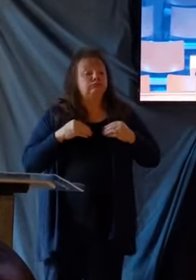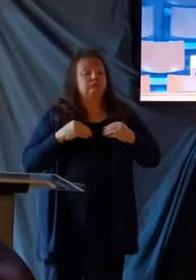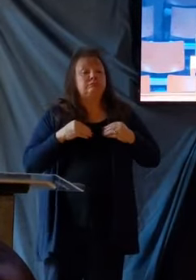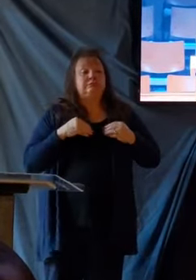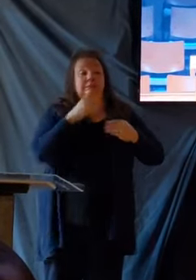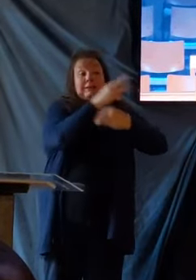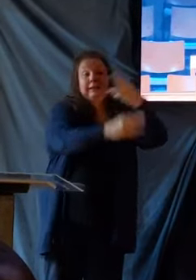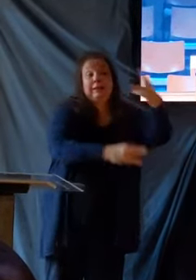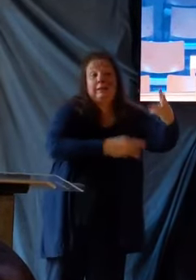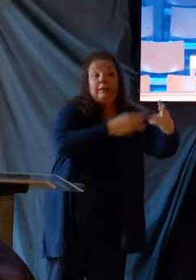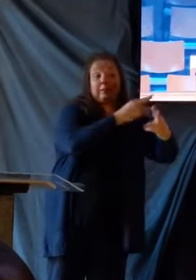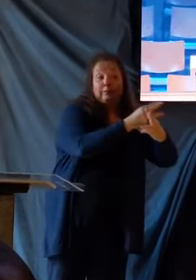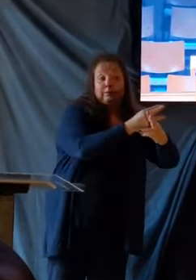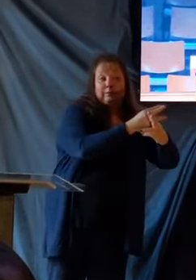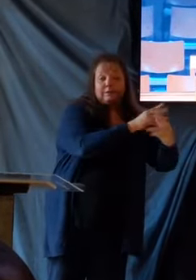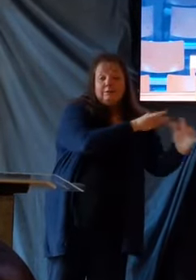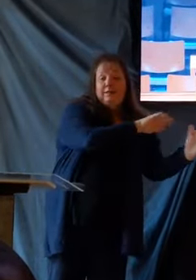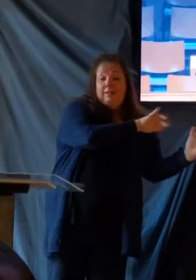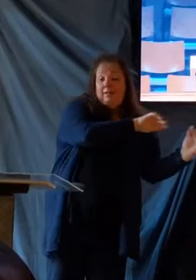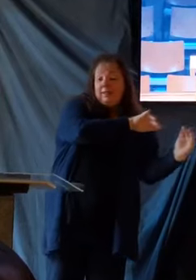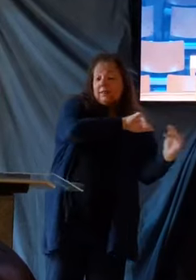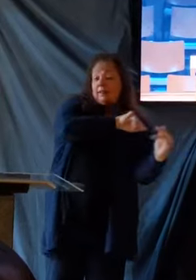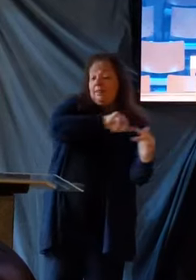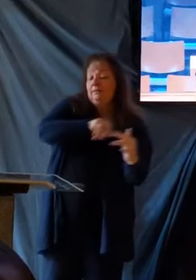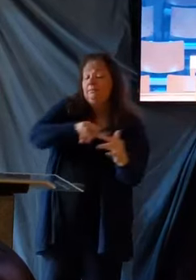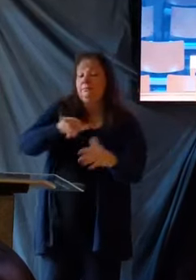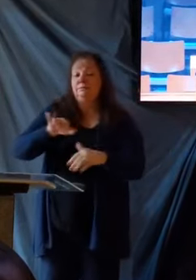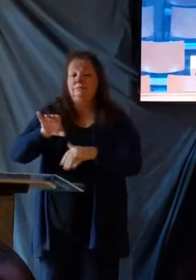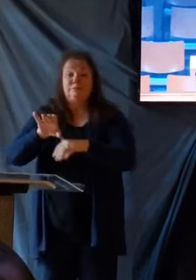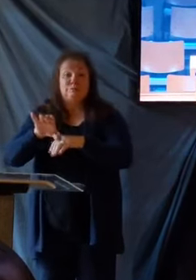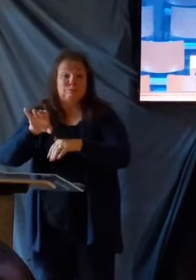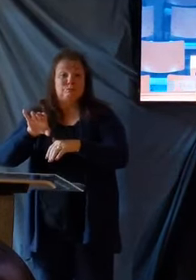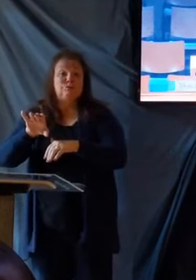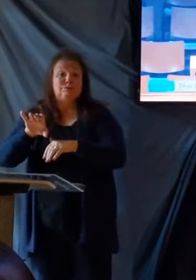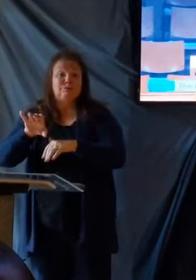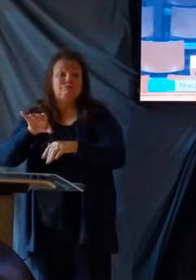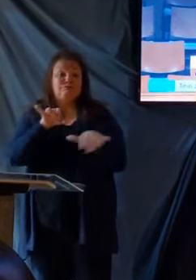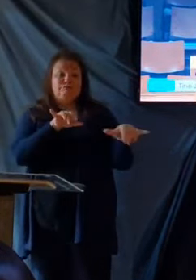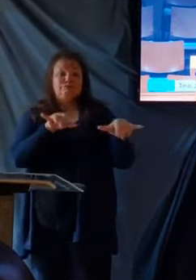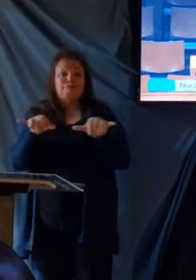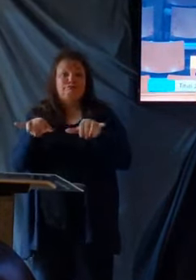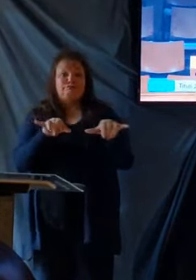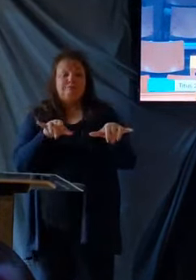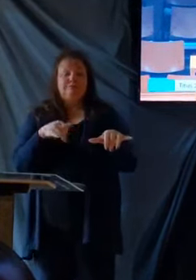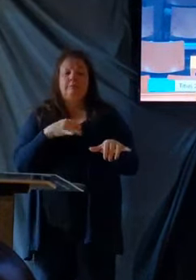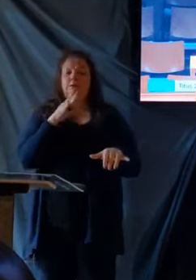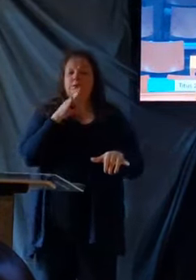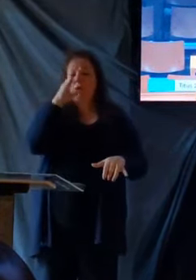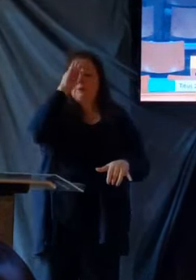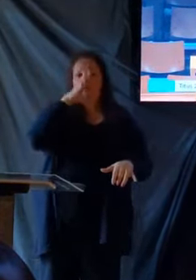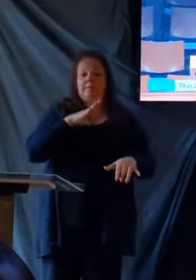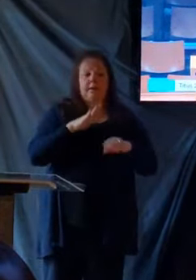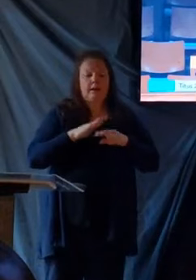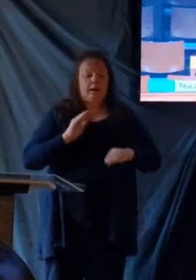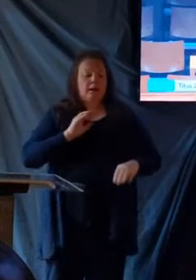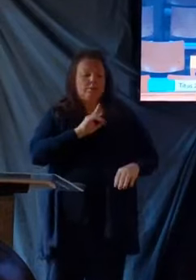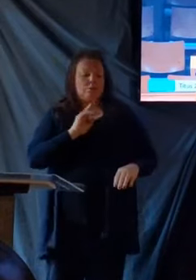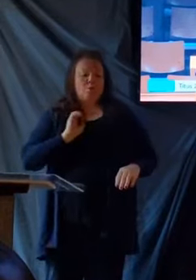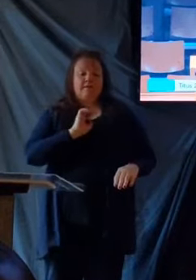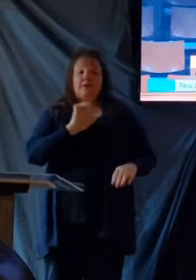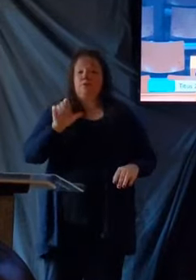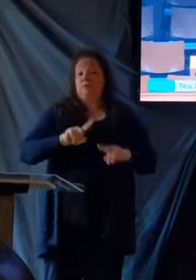in the world makes its way into the church. I spoke with a man who was on the board of elders